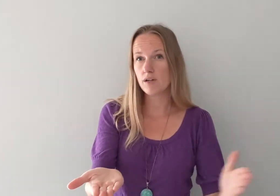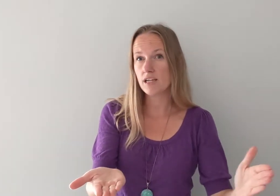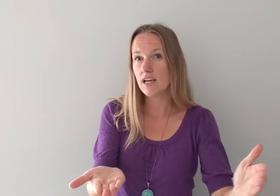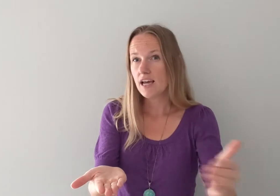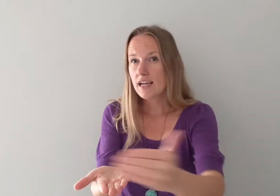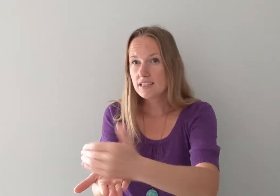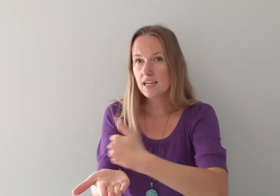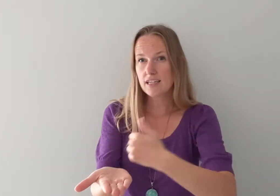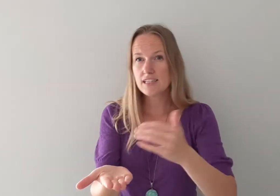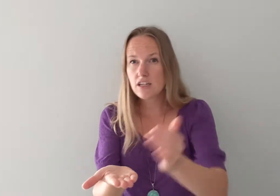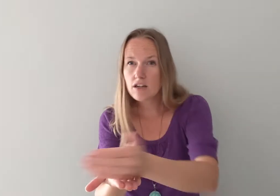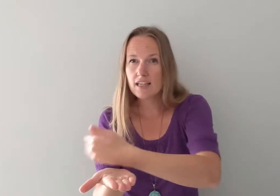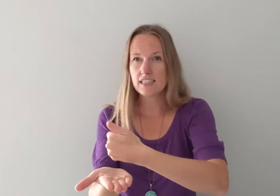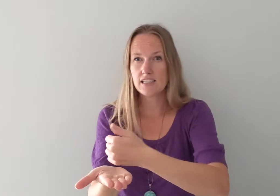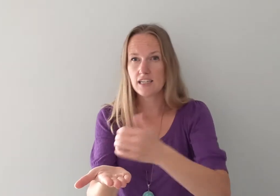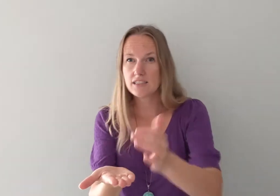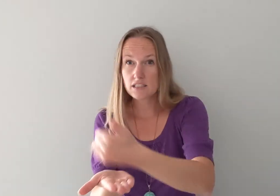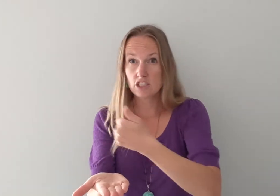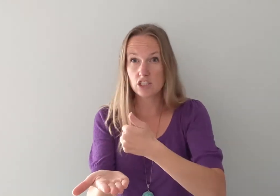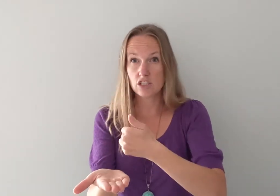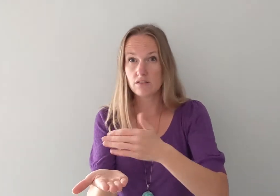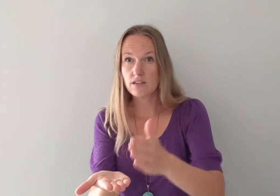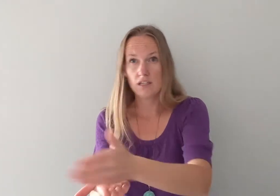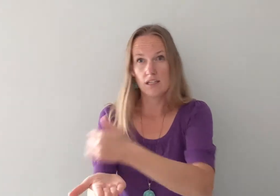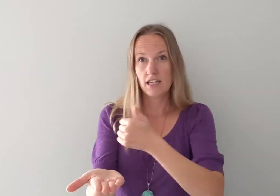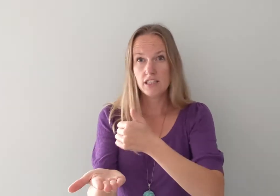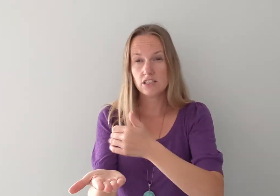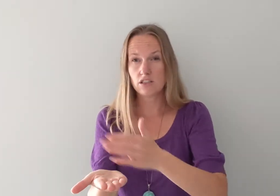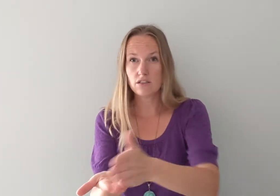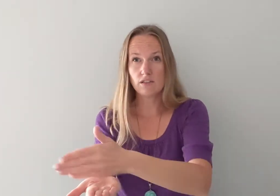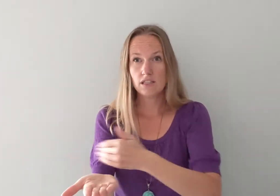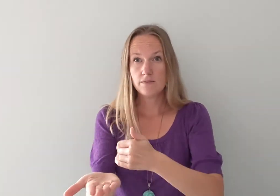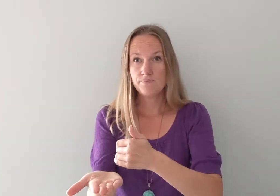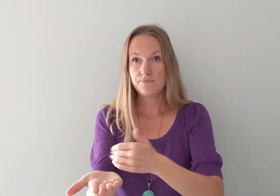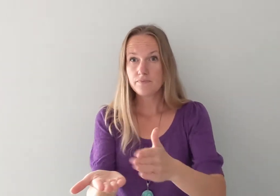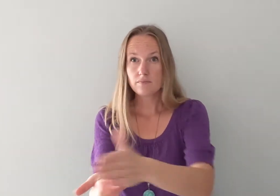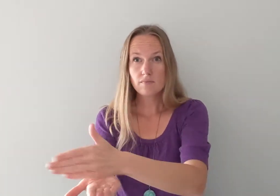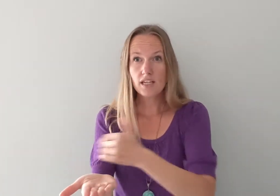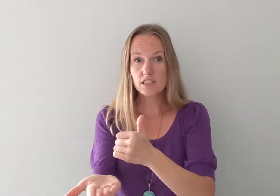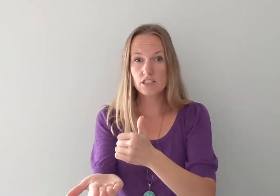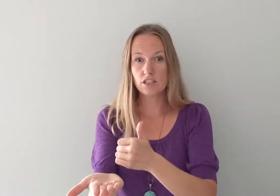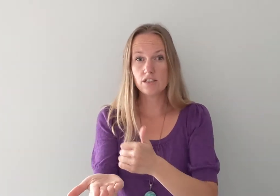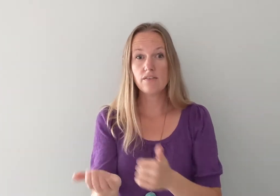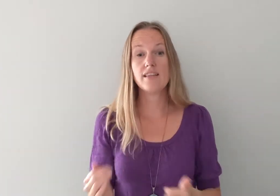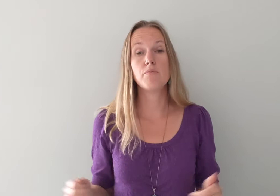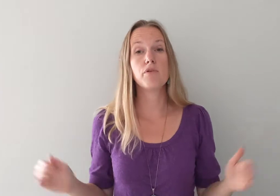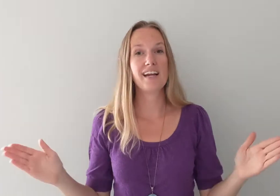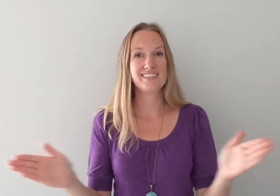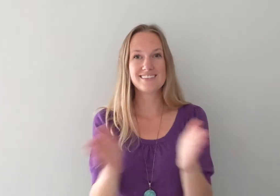point, and it's like you're collecting things. Deserve. Okay? Deserve. Deserve, and then praise